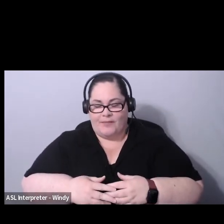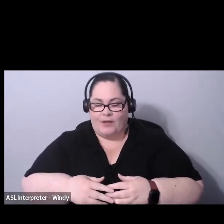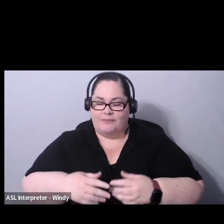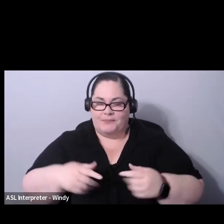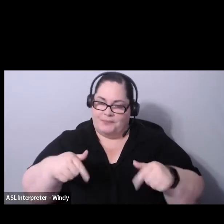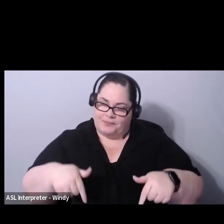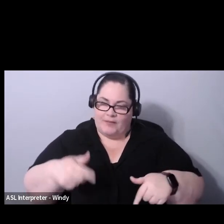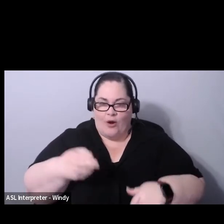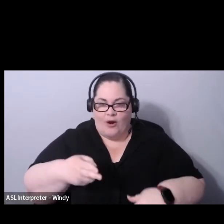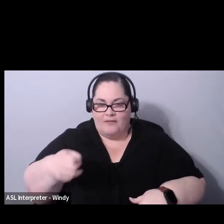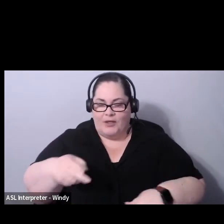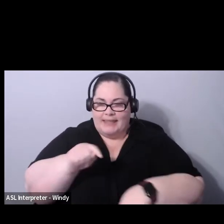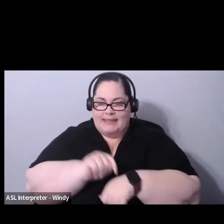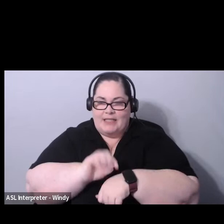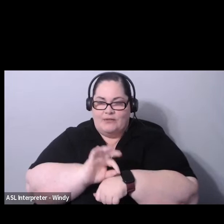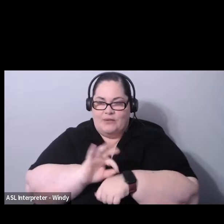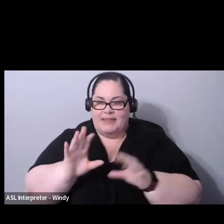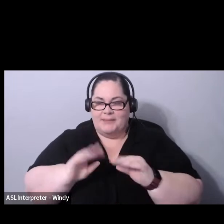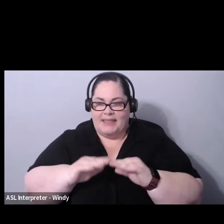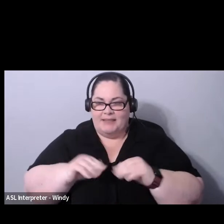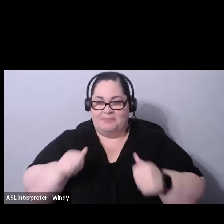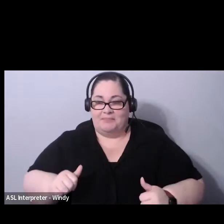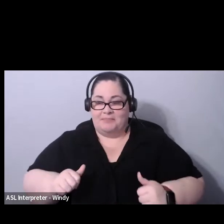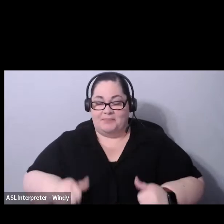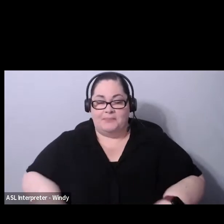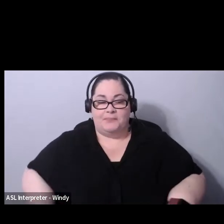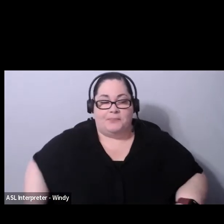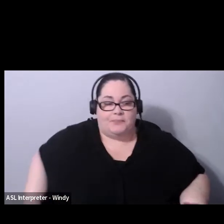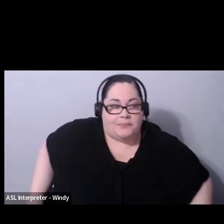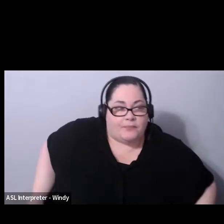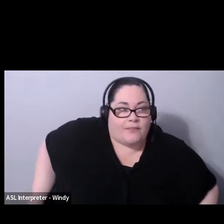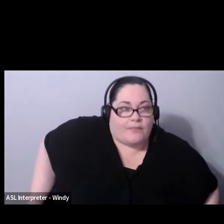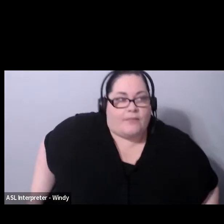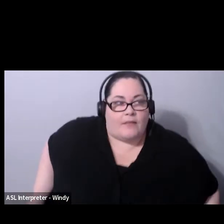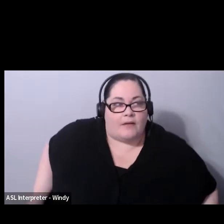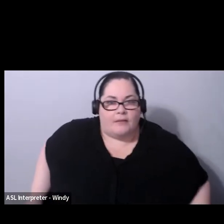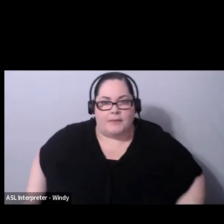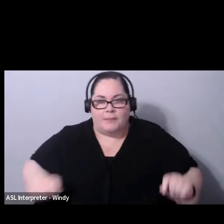meeting. Just want to pull up my agenda here.